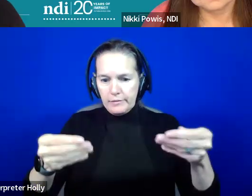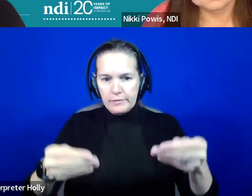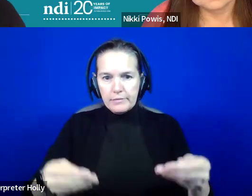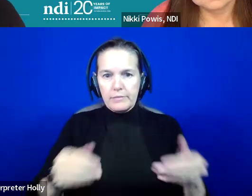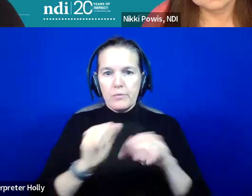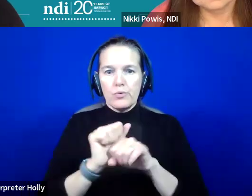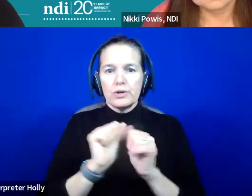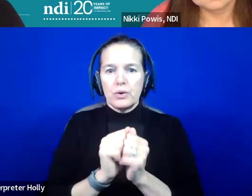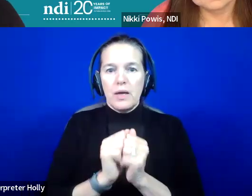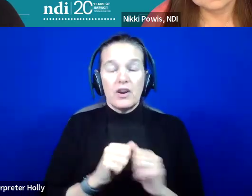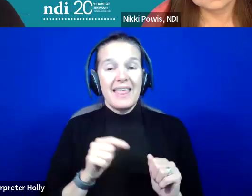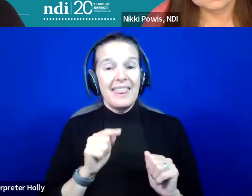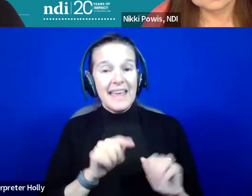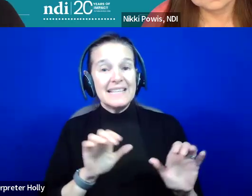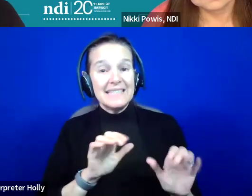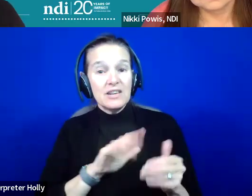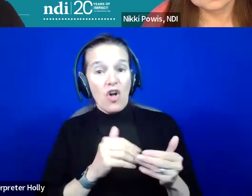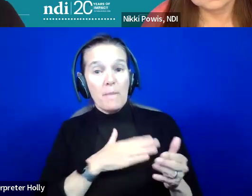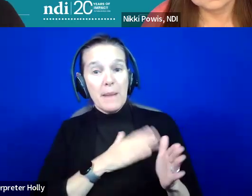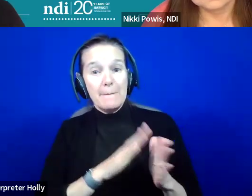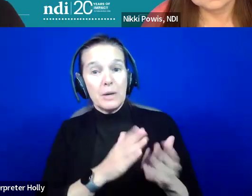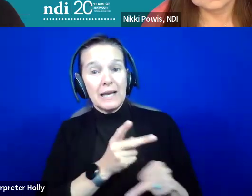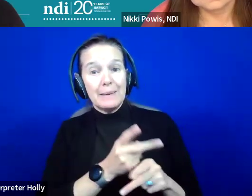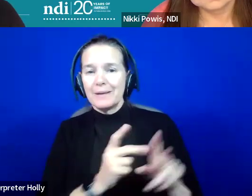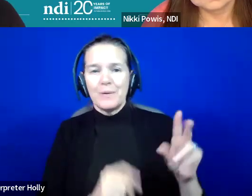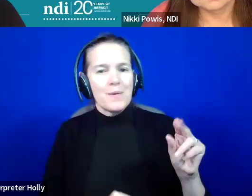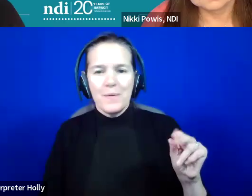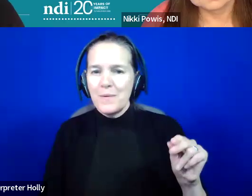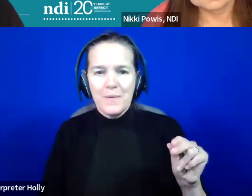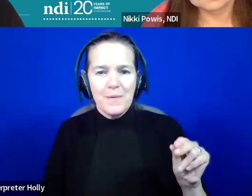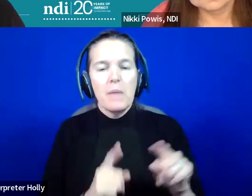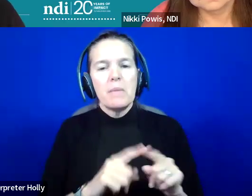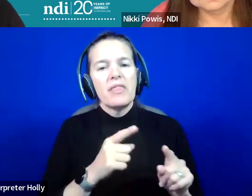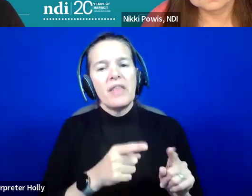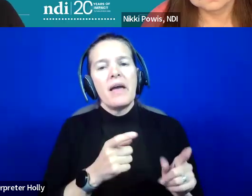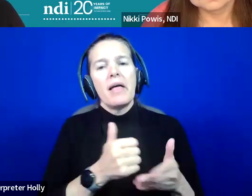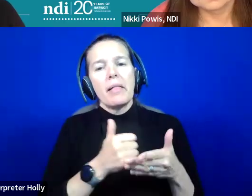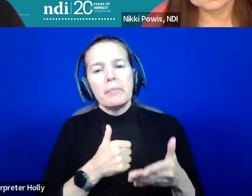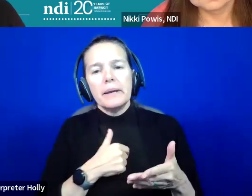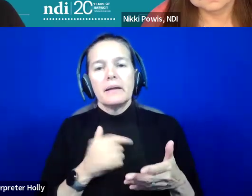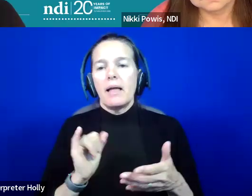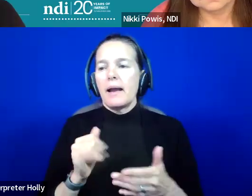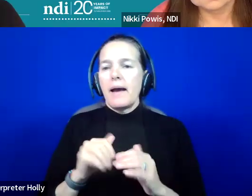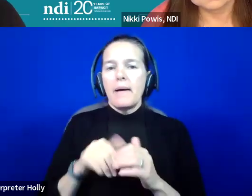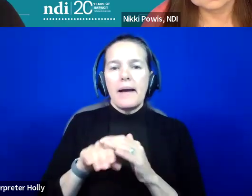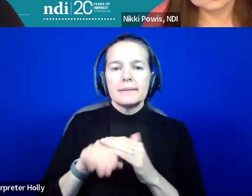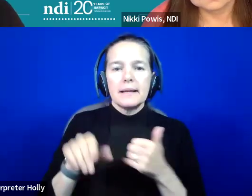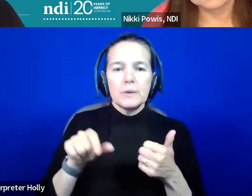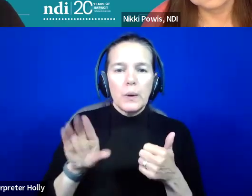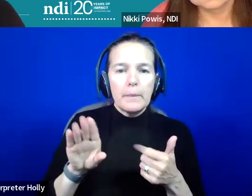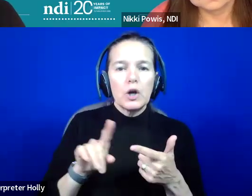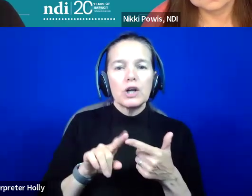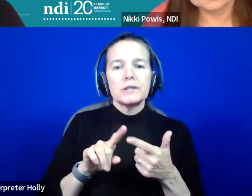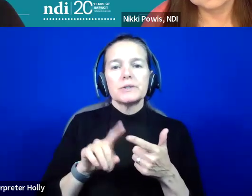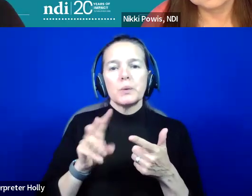do all of my bookkeeping? No, but they did give me the resources to access, like I said, the QuickBooks, the different workshops, and also